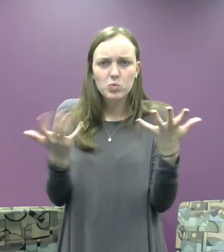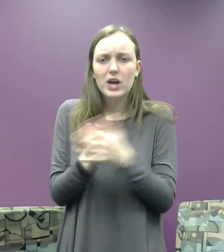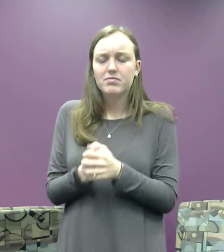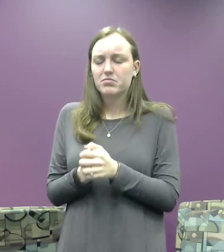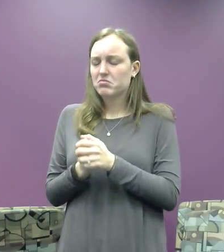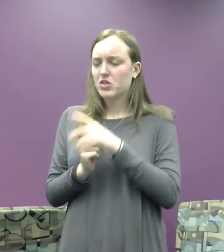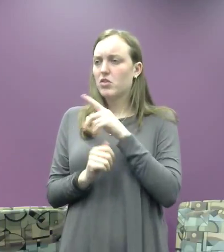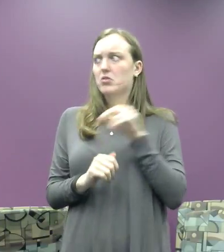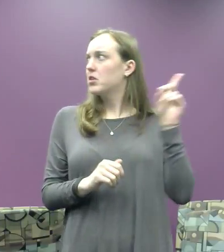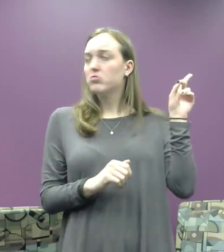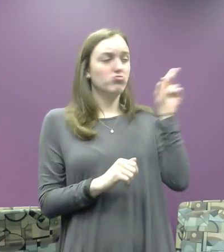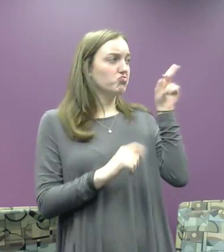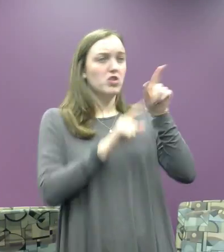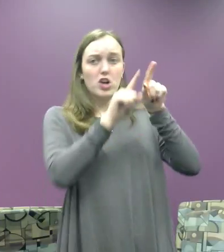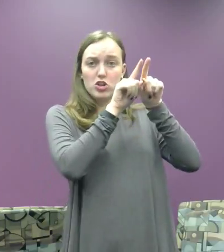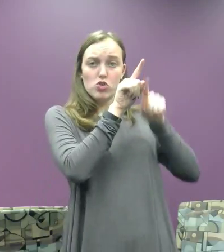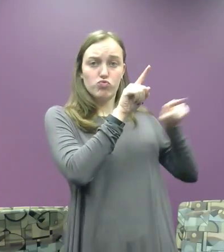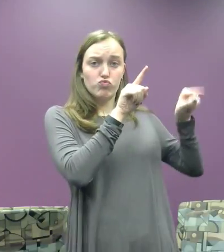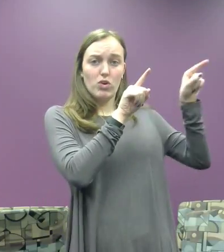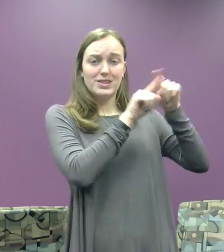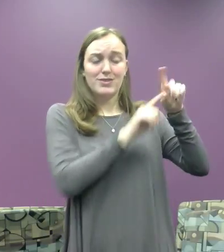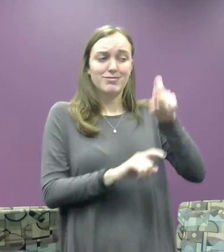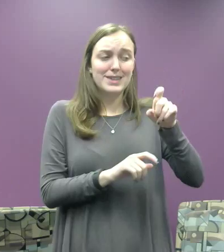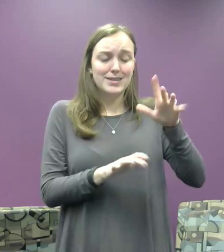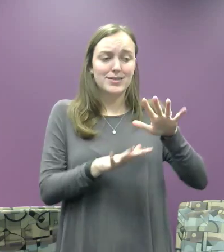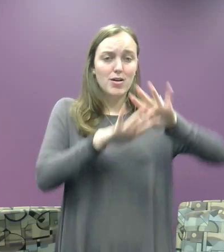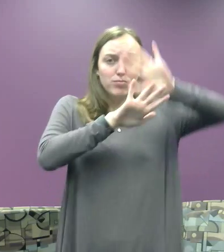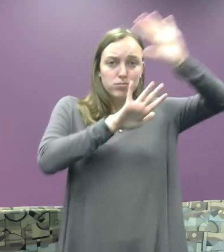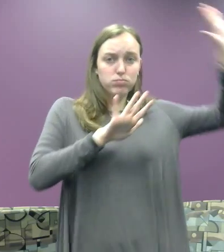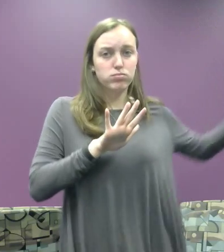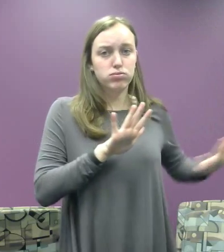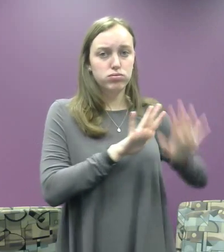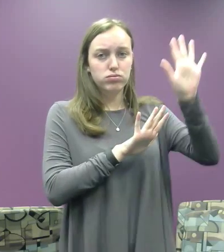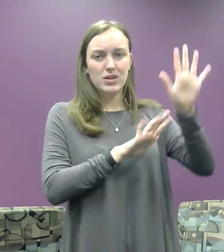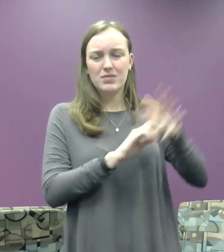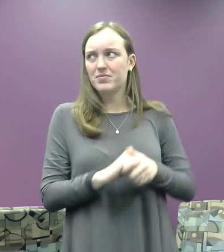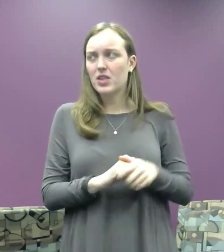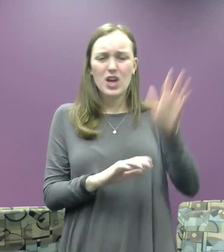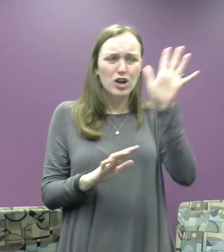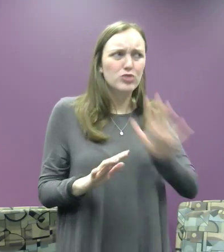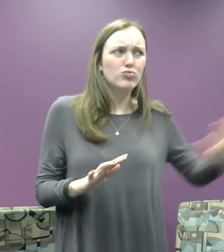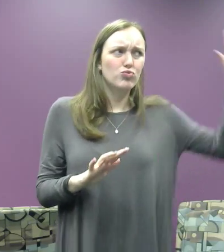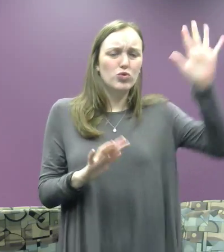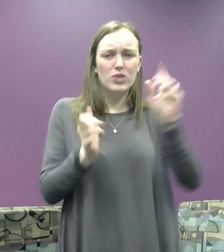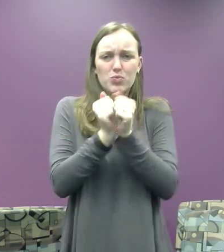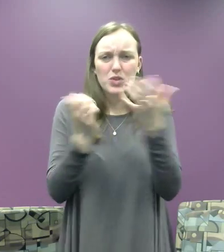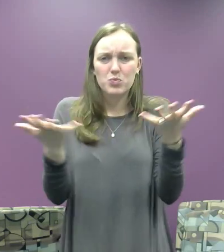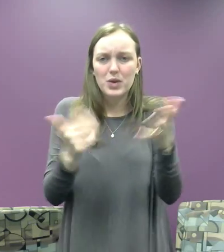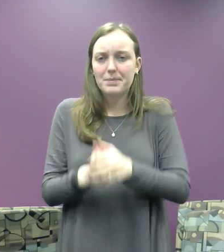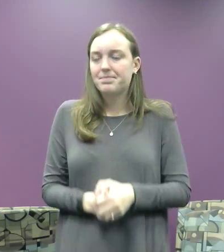We need to get around that rectangle. What should we surround it with? Well, the answer to that is